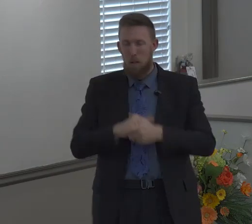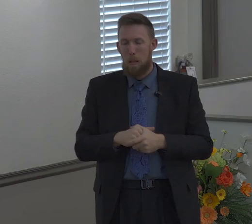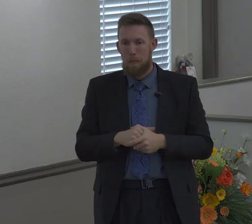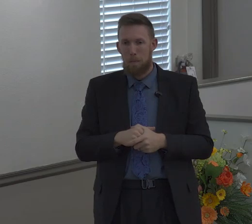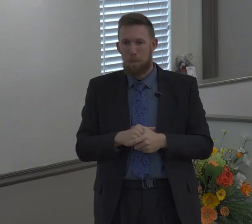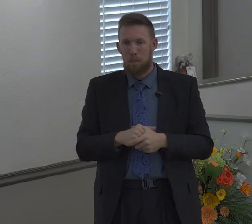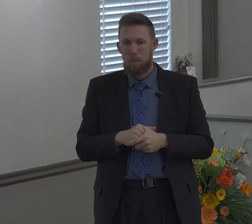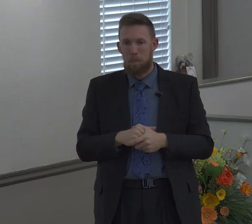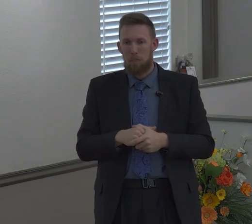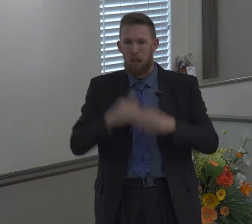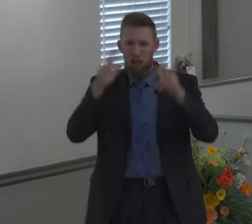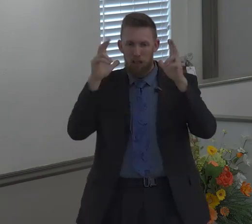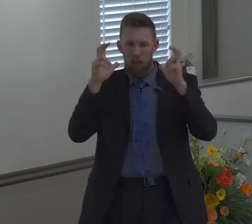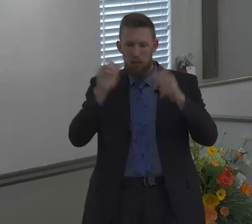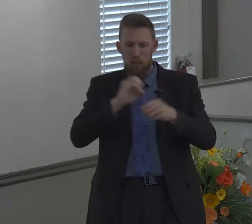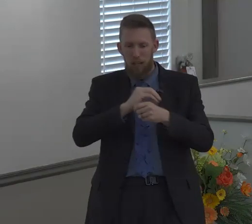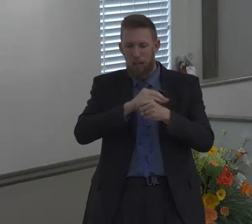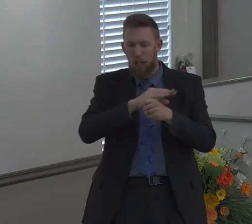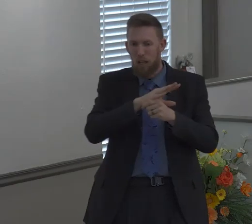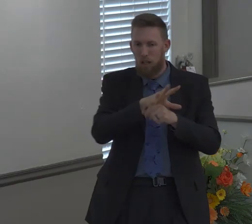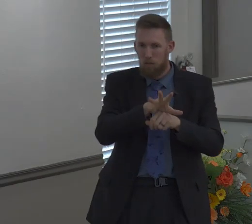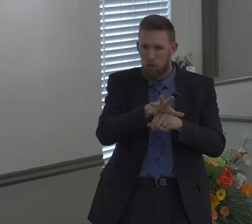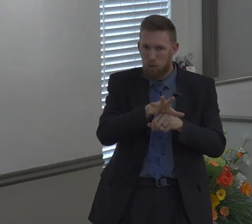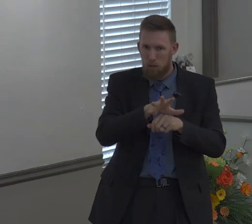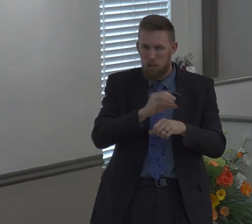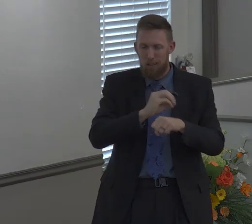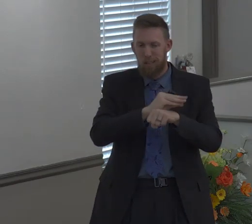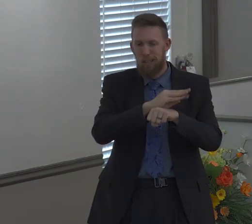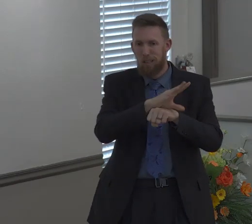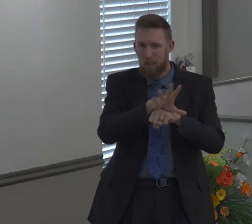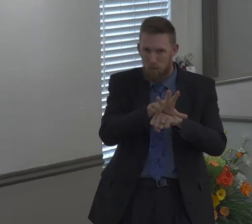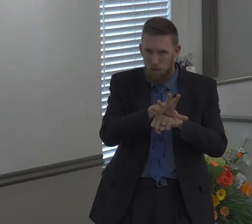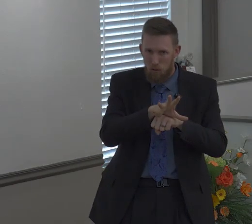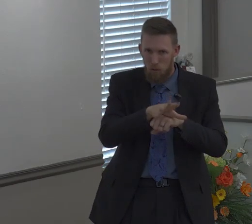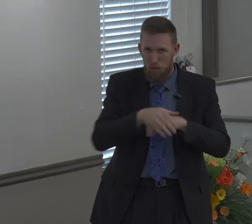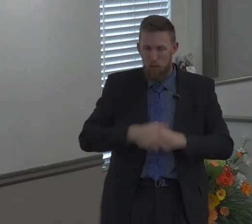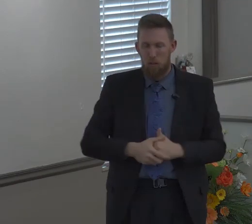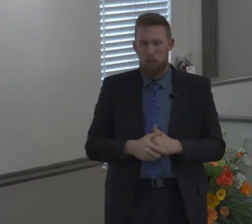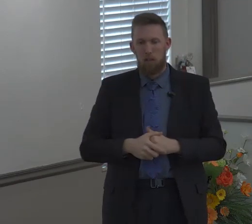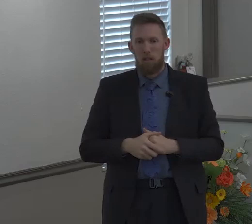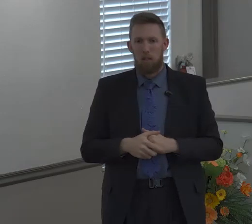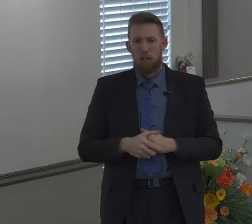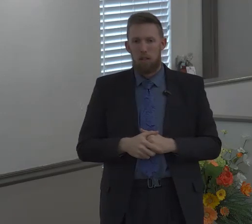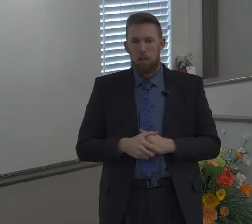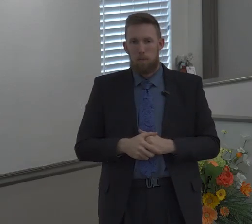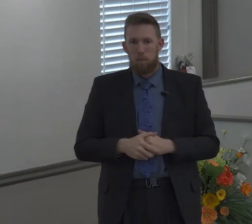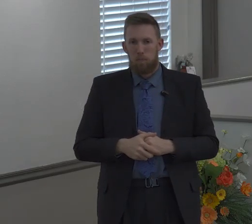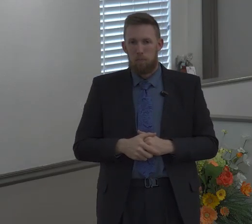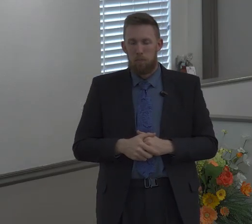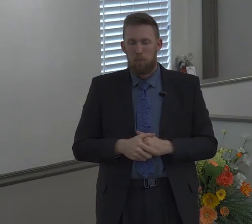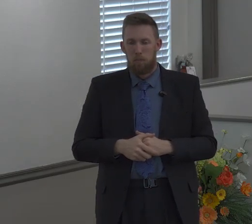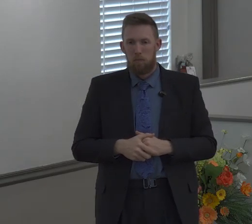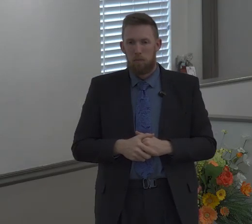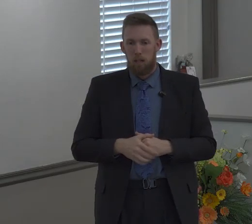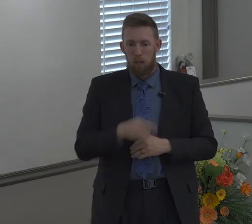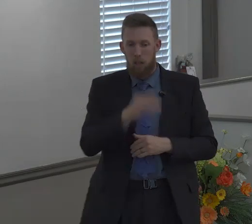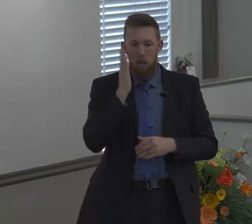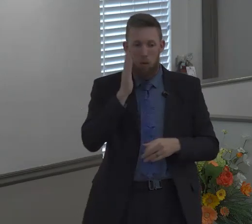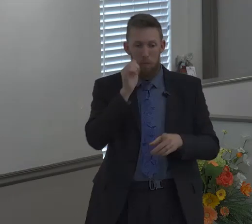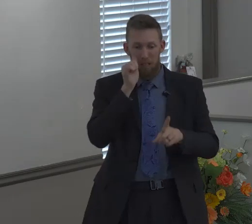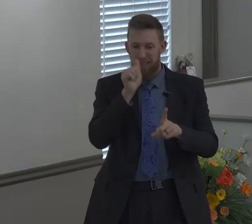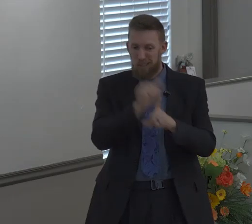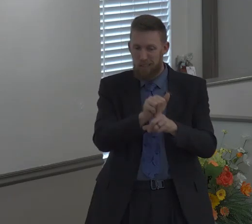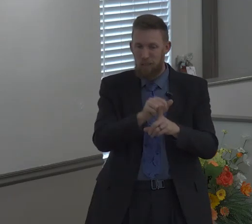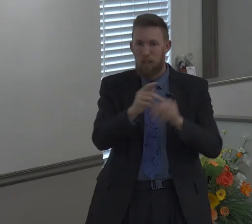means that satanic influences in Satan's servants, they're going to be deceptive. They're going to